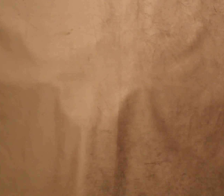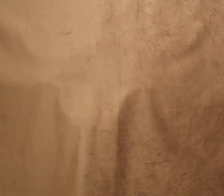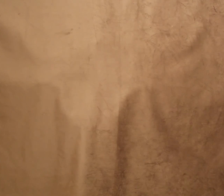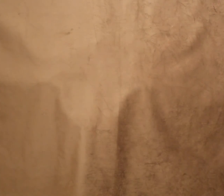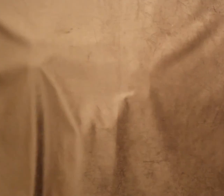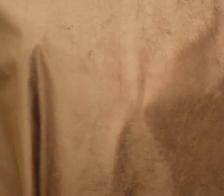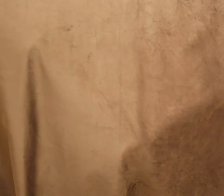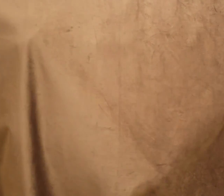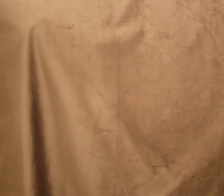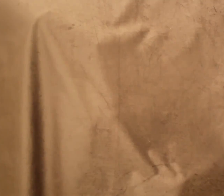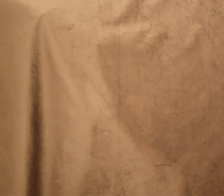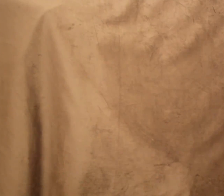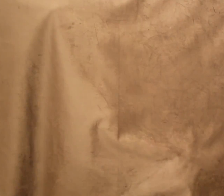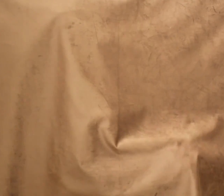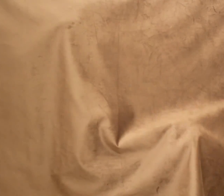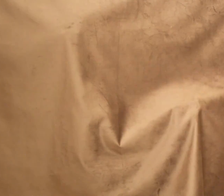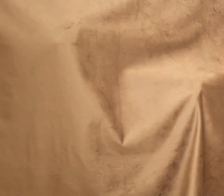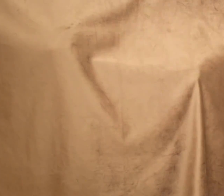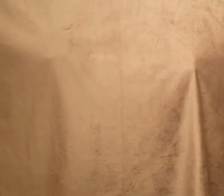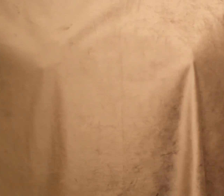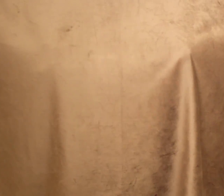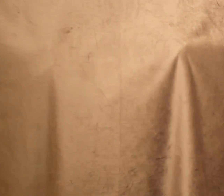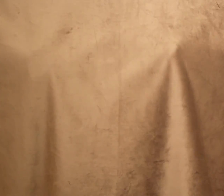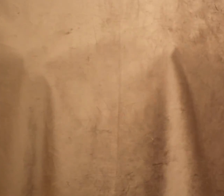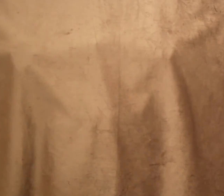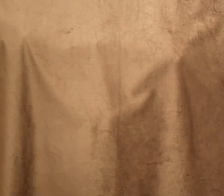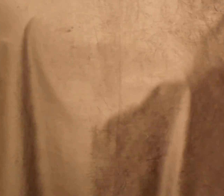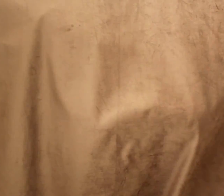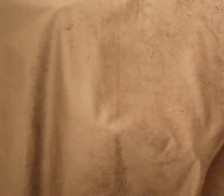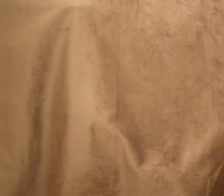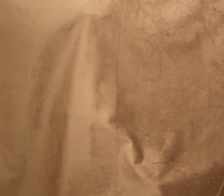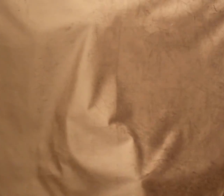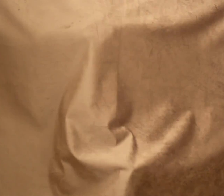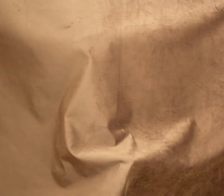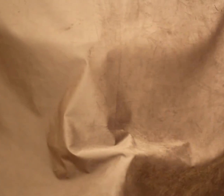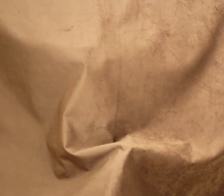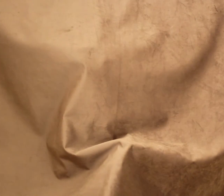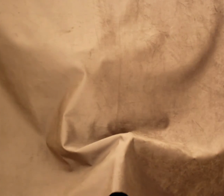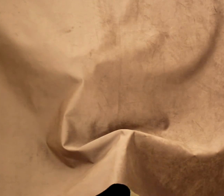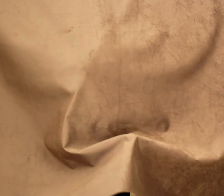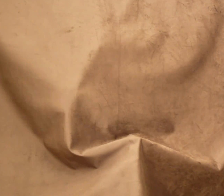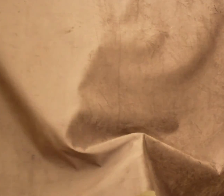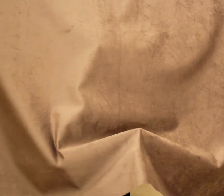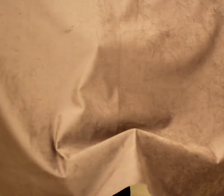Go. Can you see me? I don't know where I am. I got lost. I